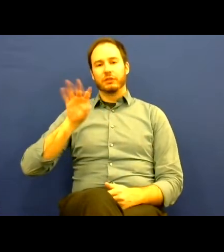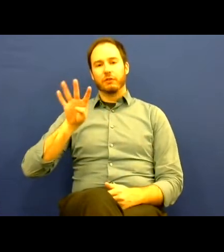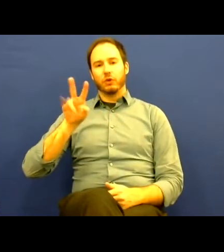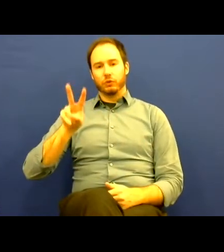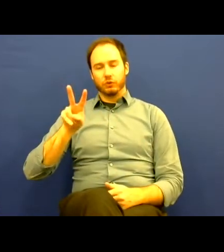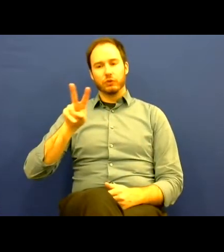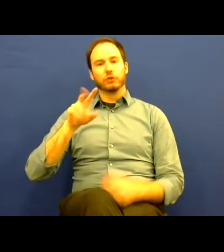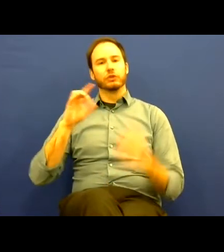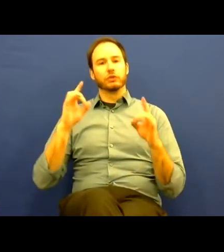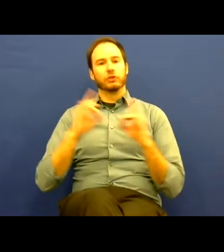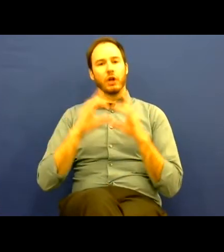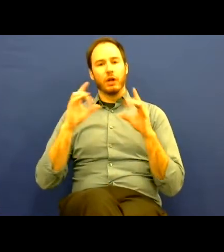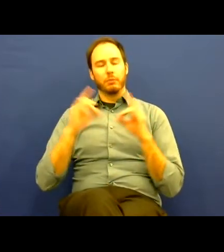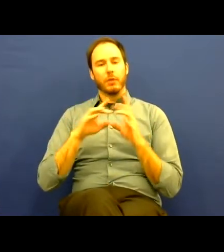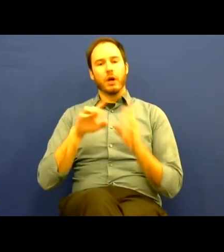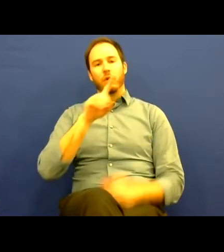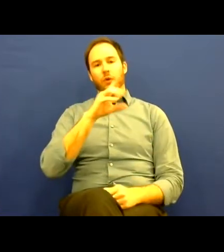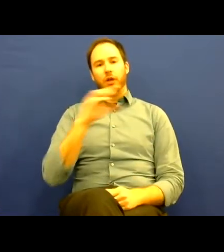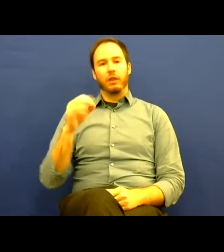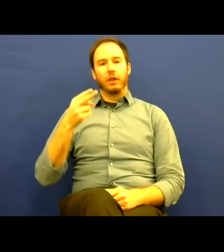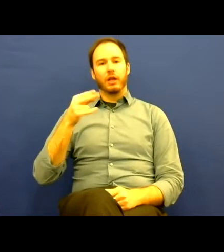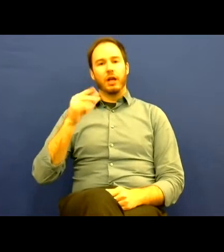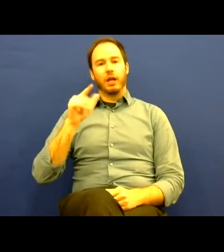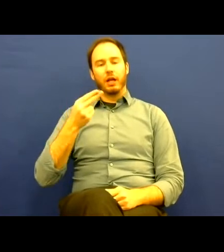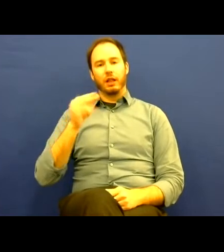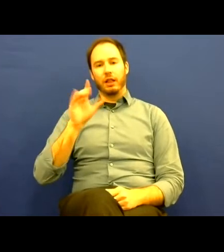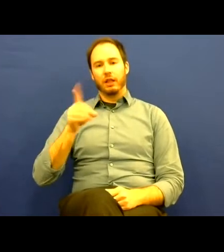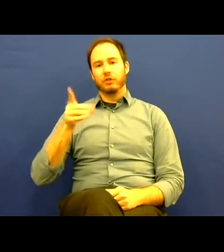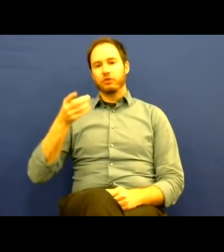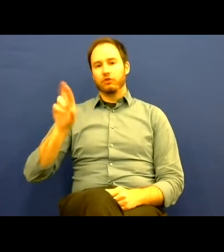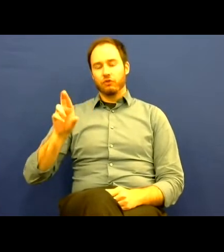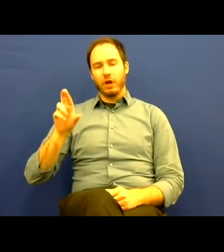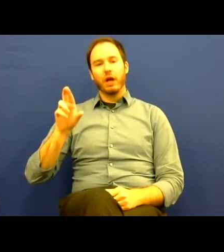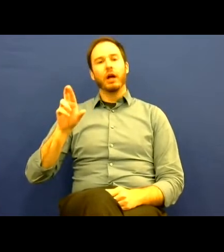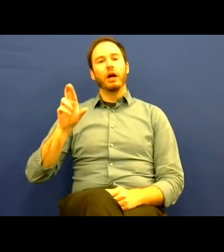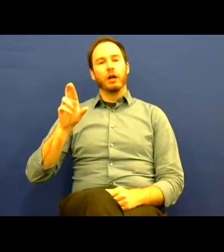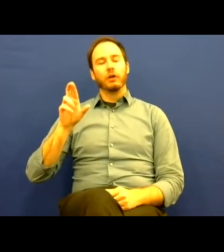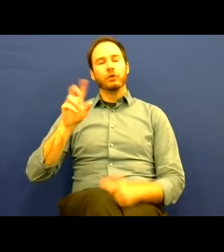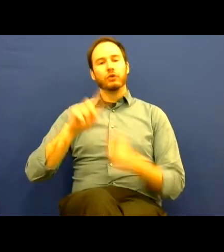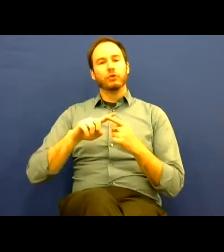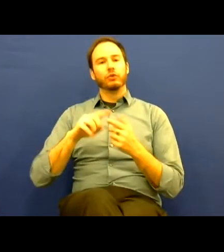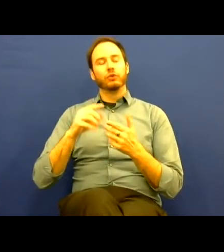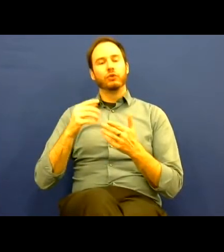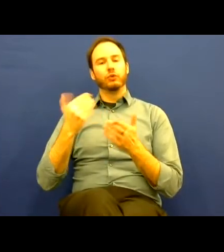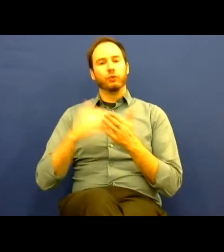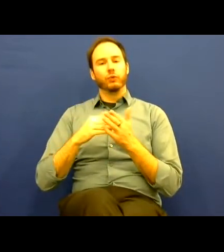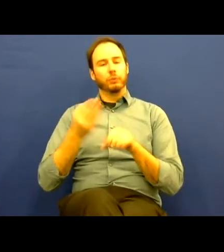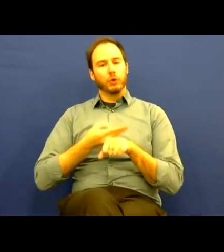2022-042 Starbucks at 1000 Highland Drive to repurpose a portion of the former Uno